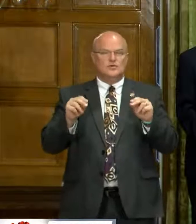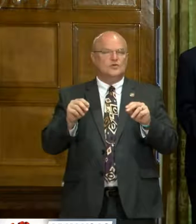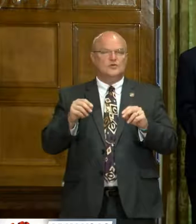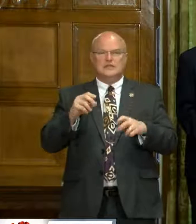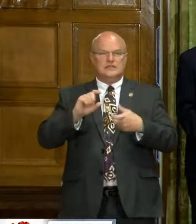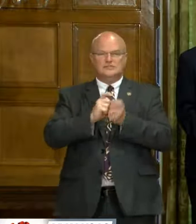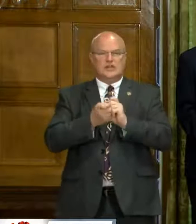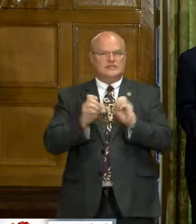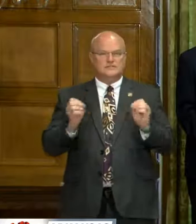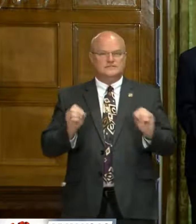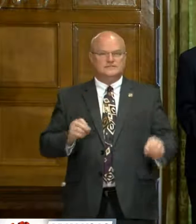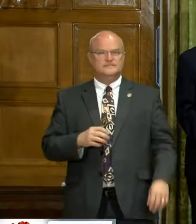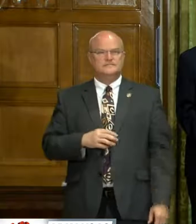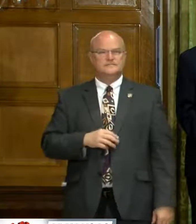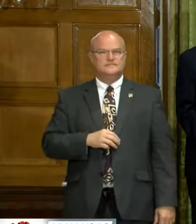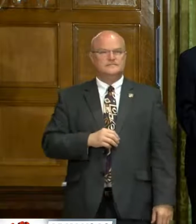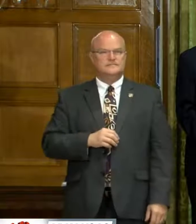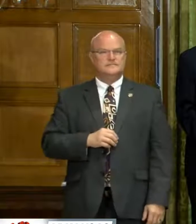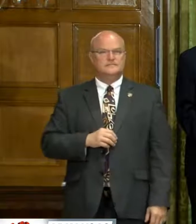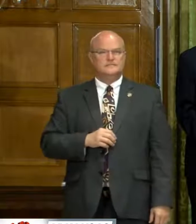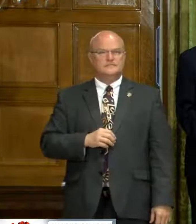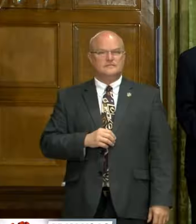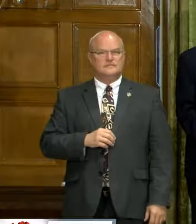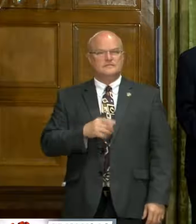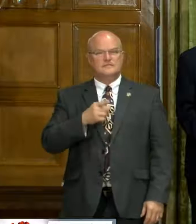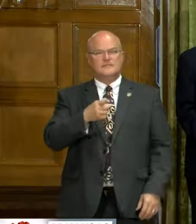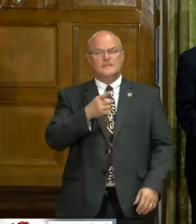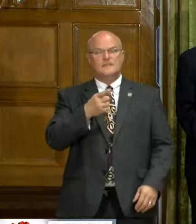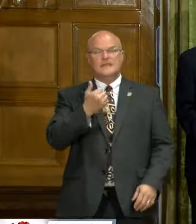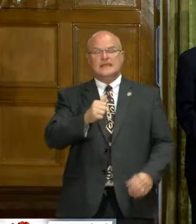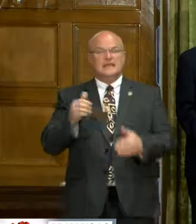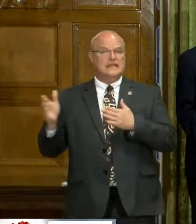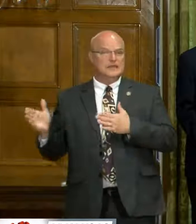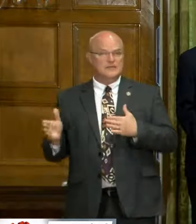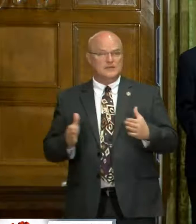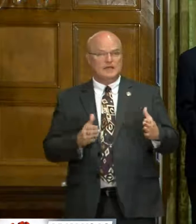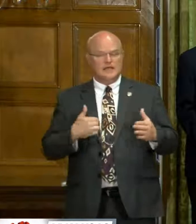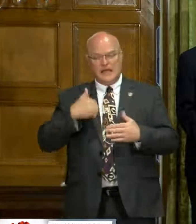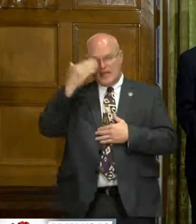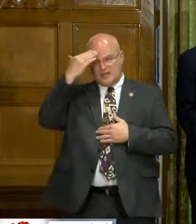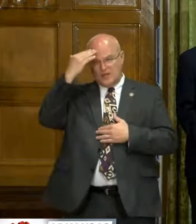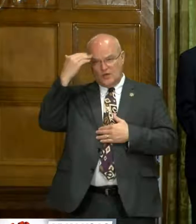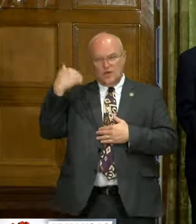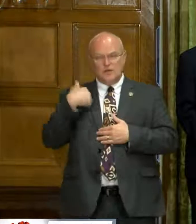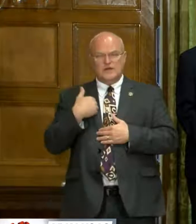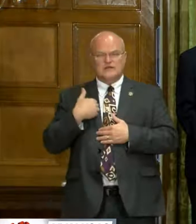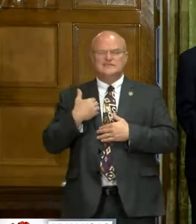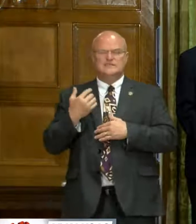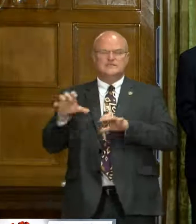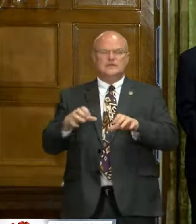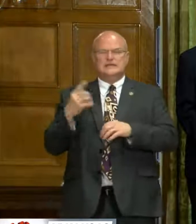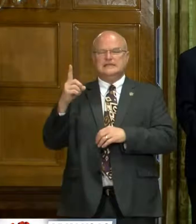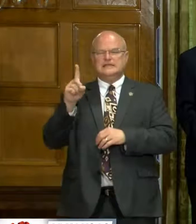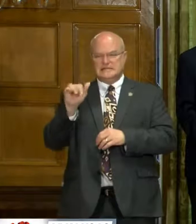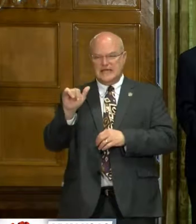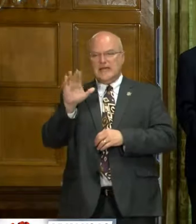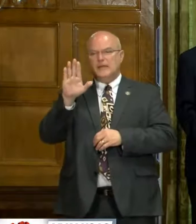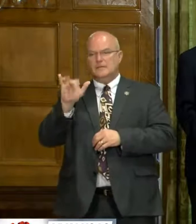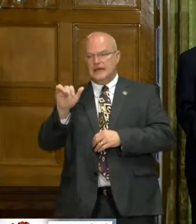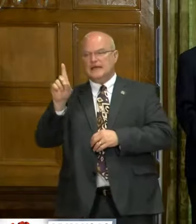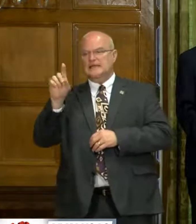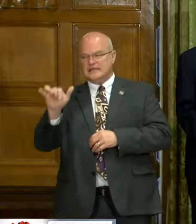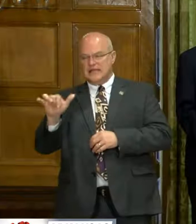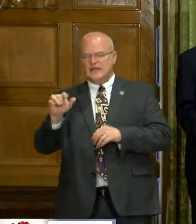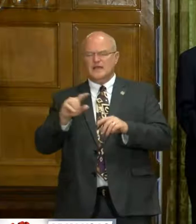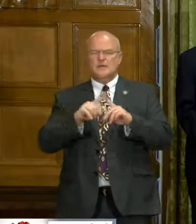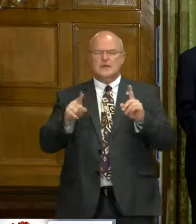there won't be any changes. Has there been any planning, I know that we're taking this day by day, but has there